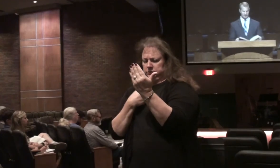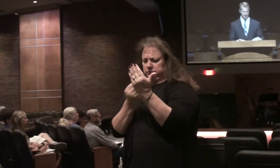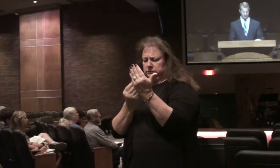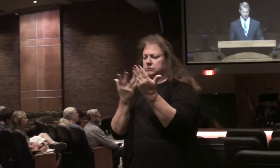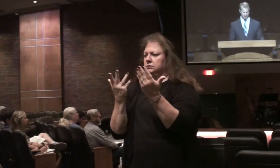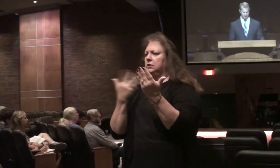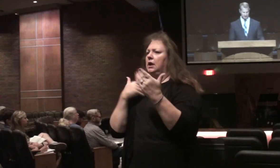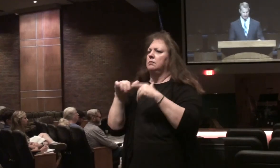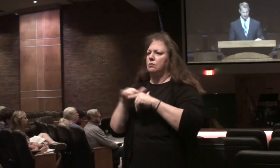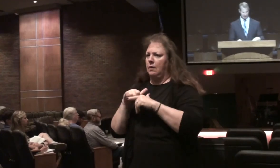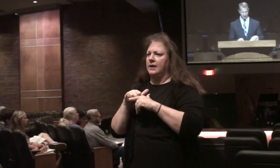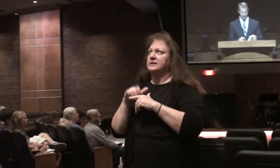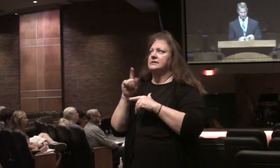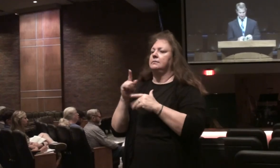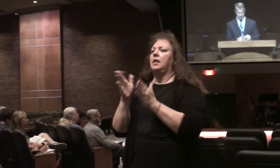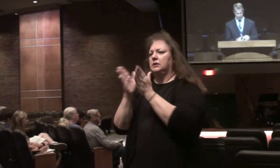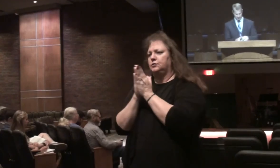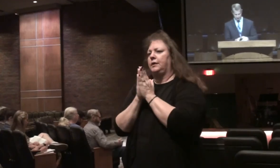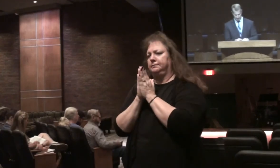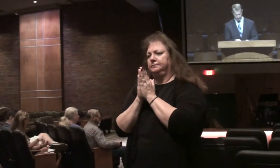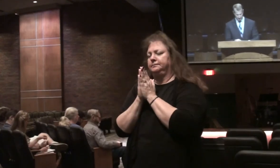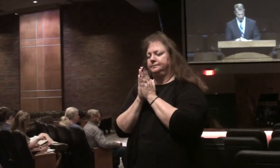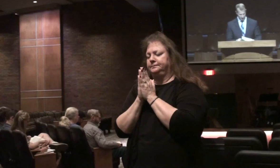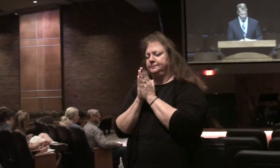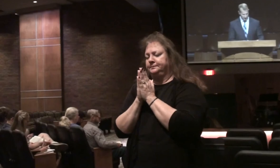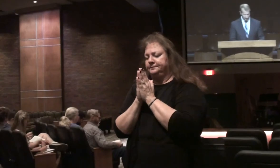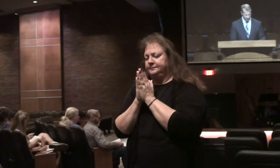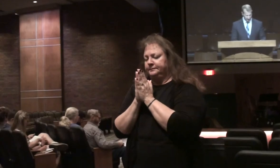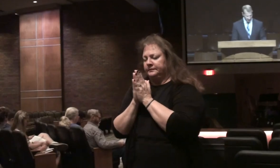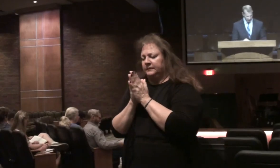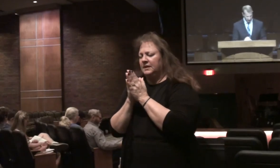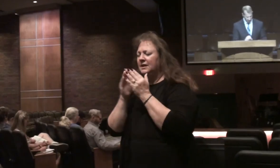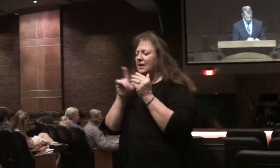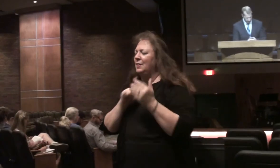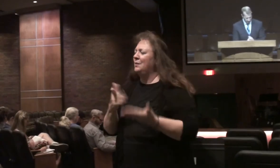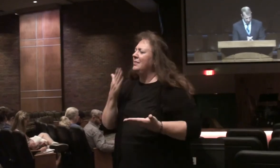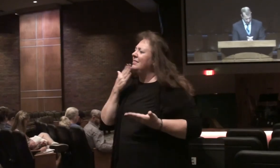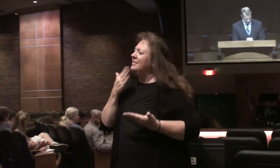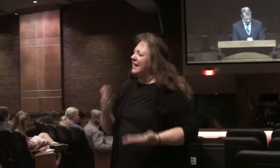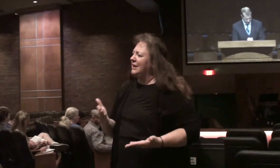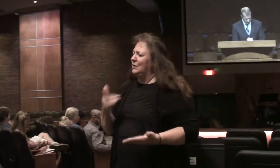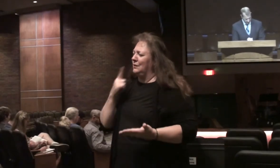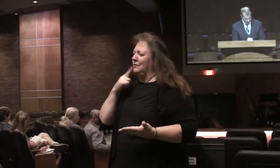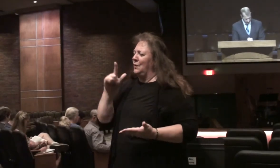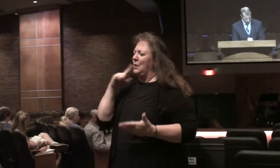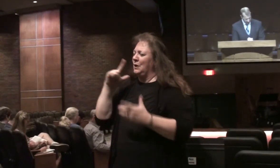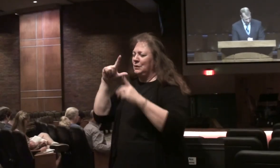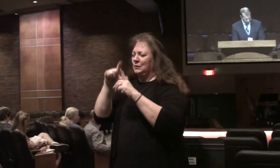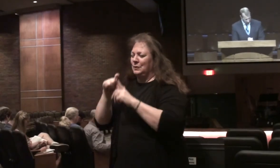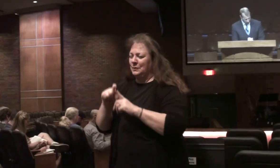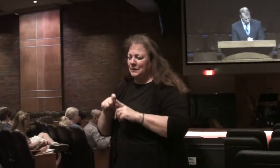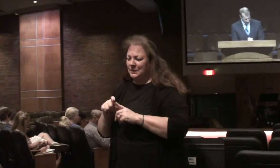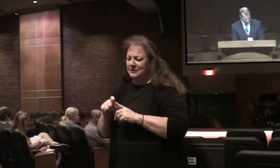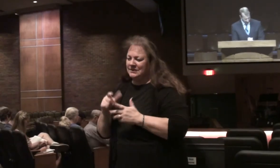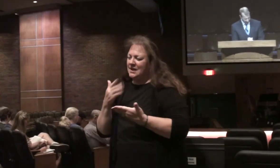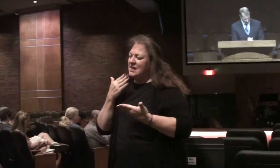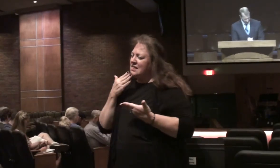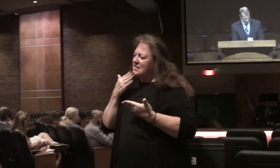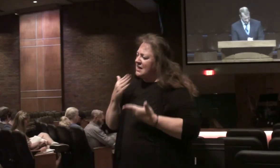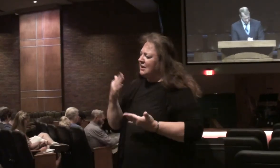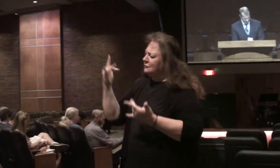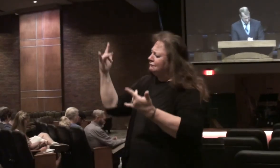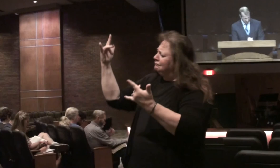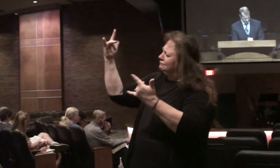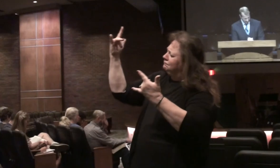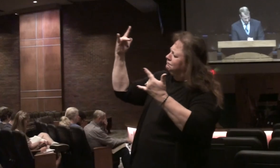to practice love? Let's pray. Lord, thank you for your Word. Lord, thank you for your great love for